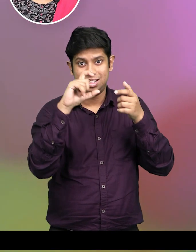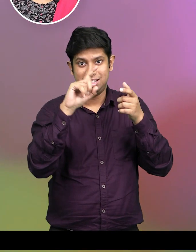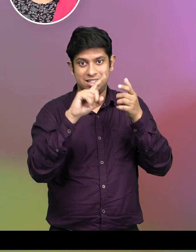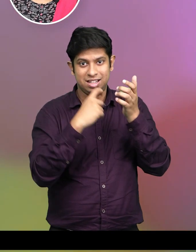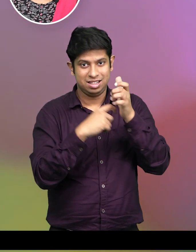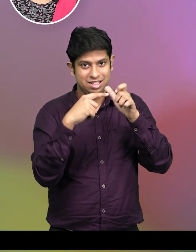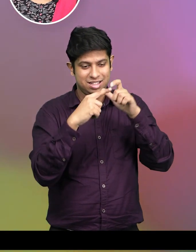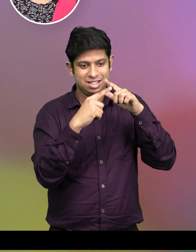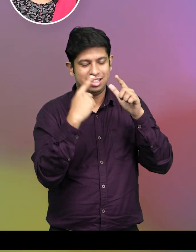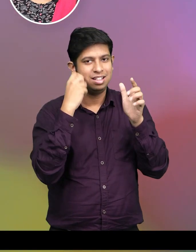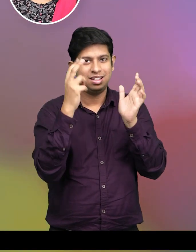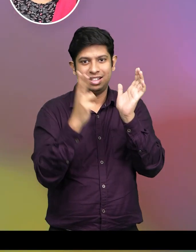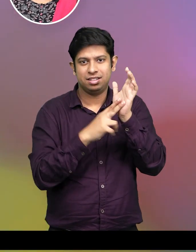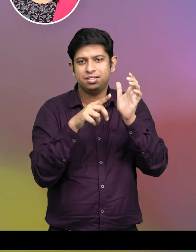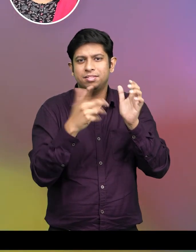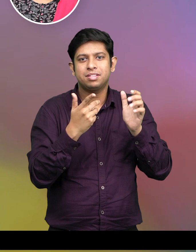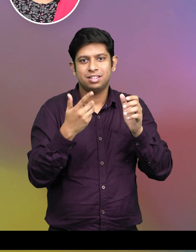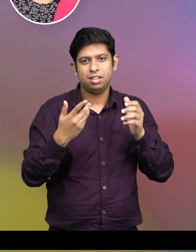Secretion.